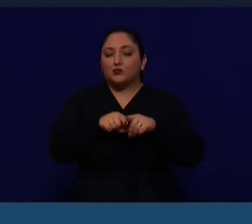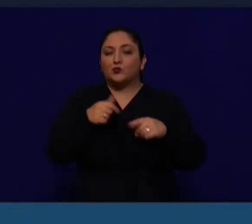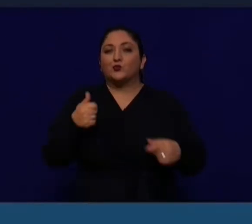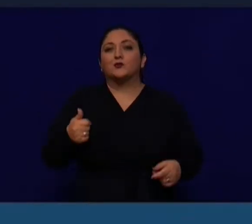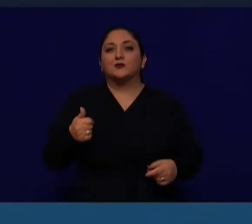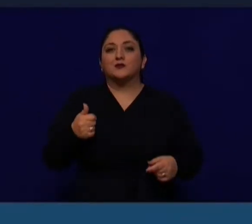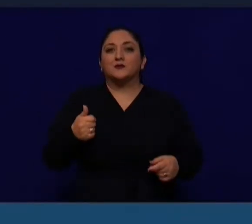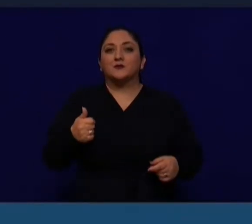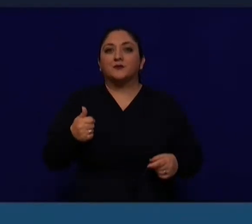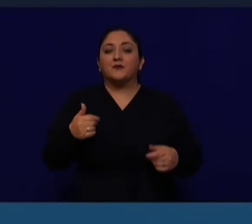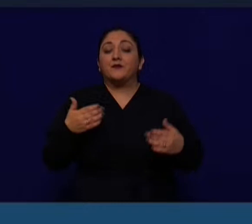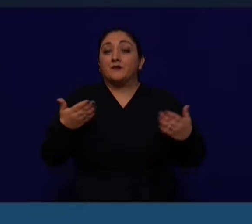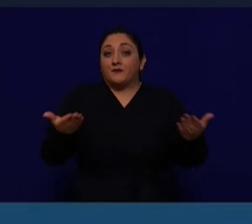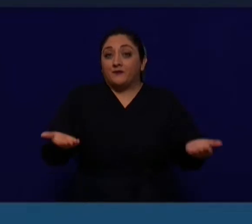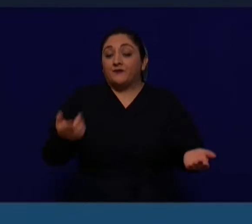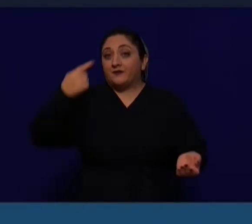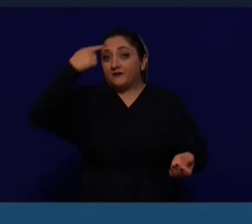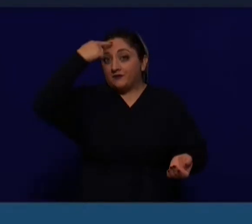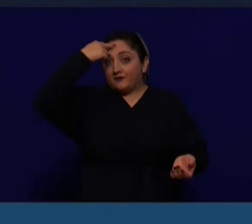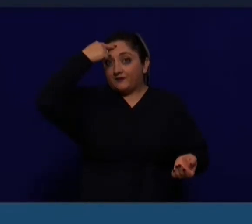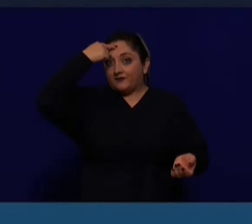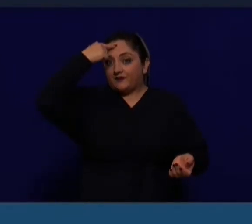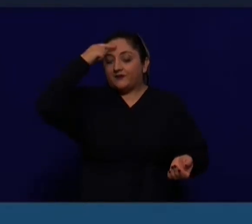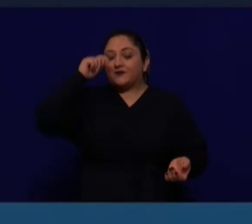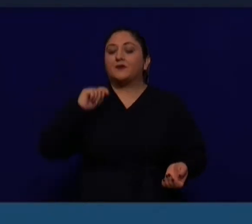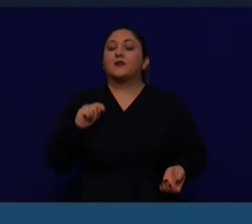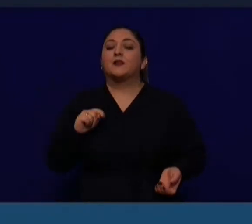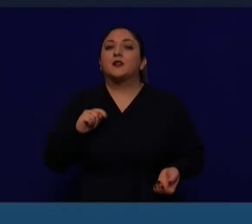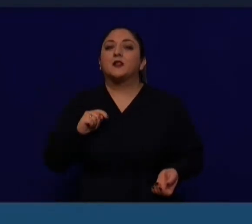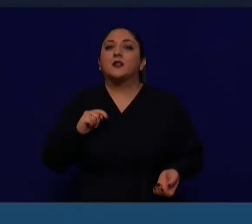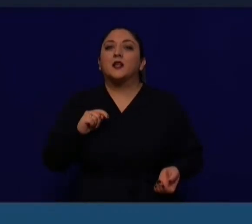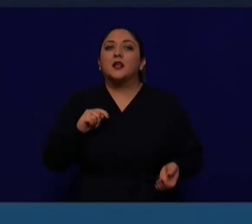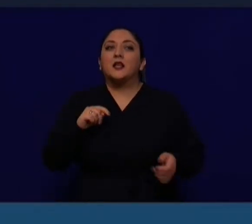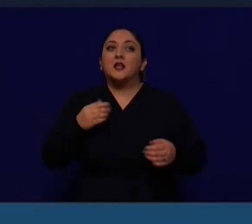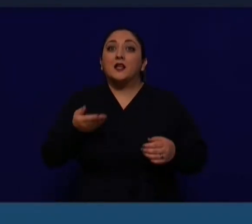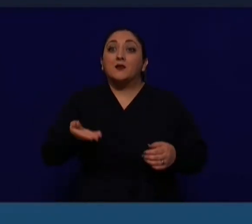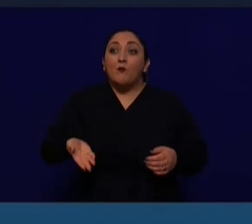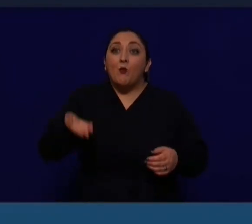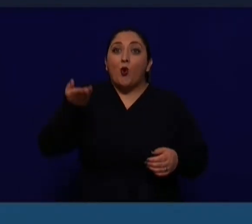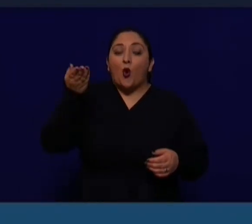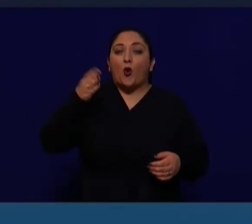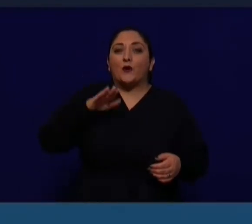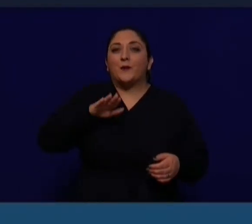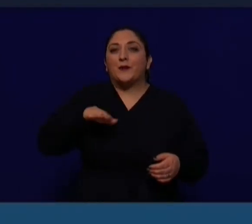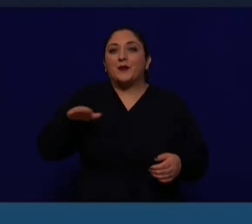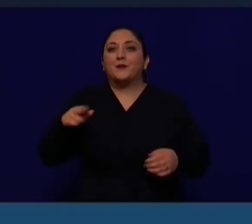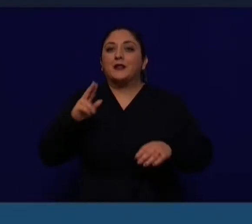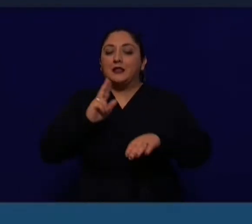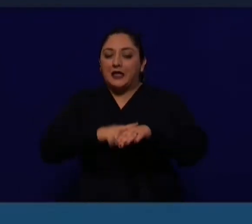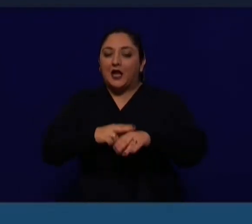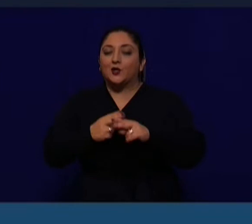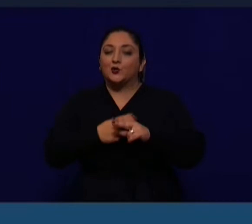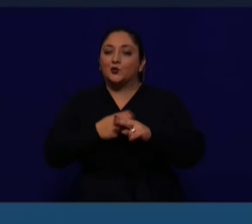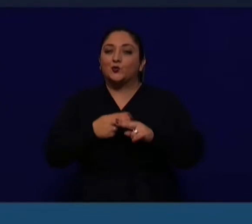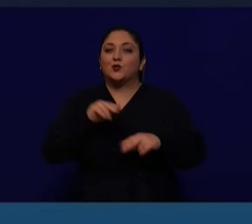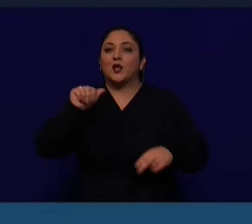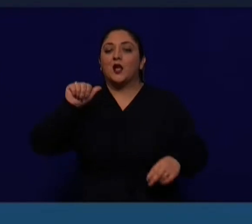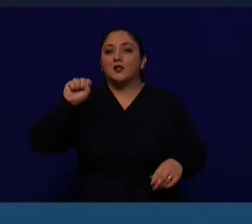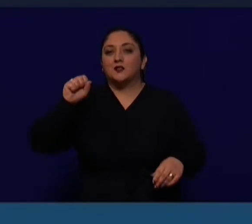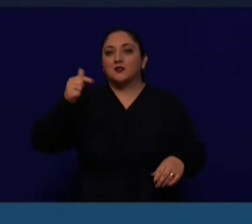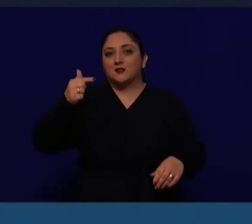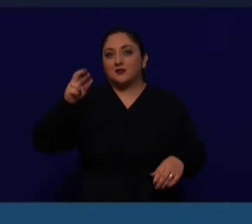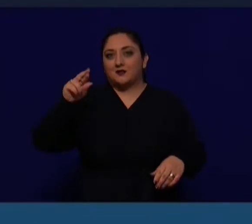So, in view of this evidence that we have in front of us, we will be increasing the age whereby we will offer the vaccination